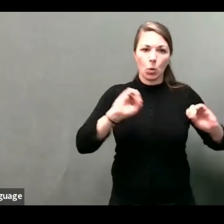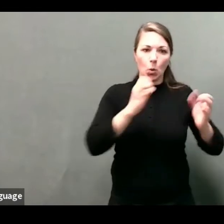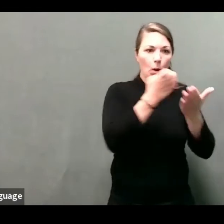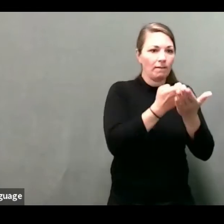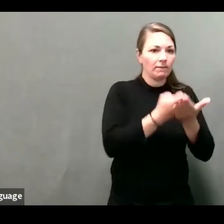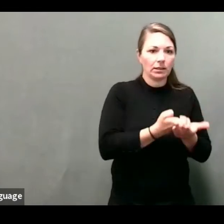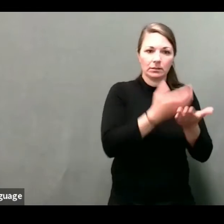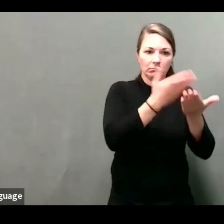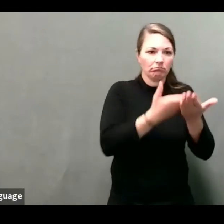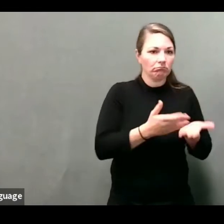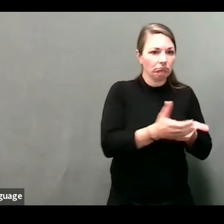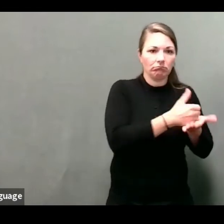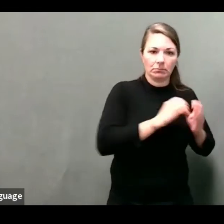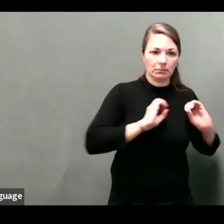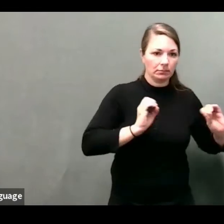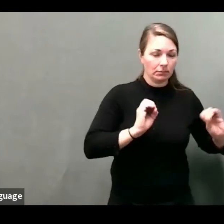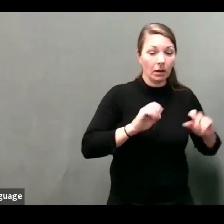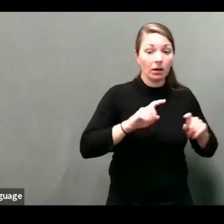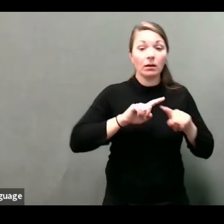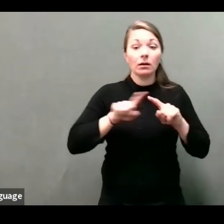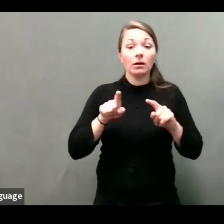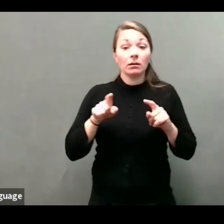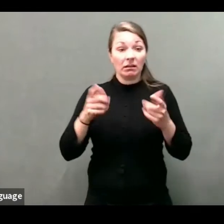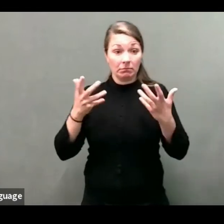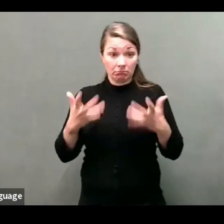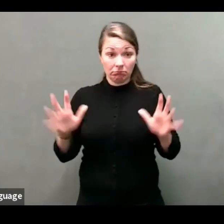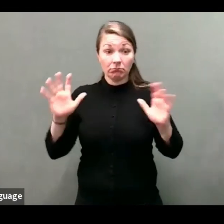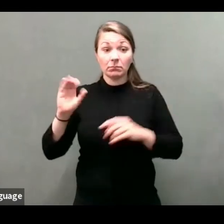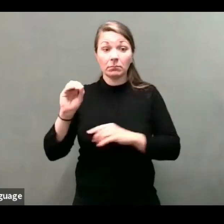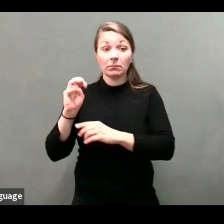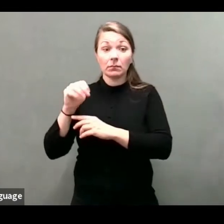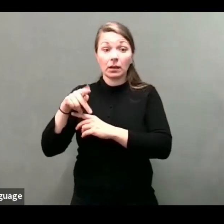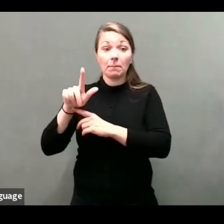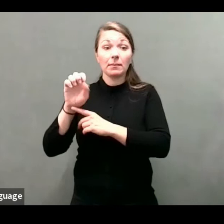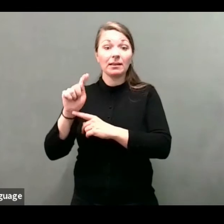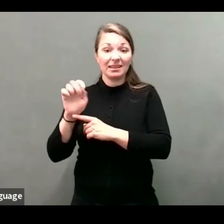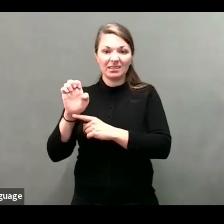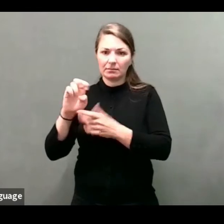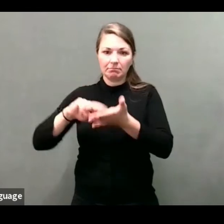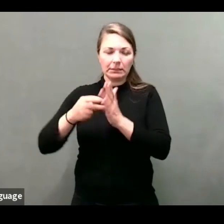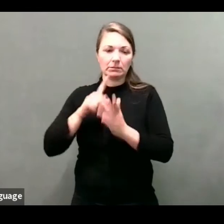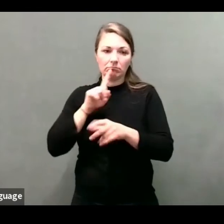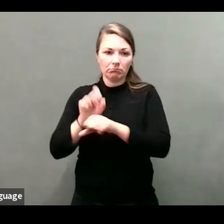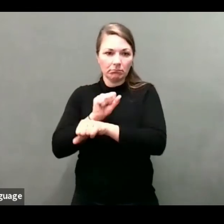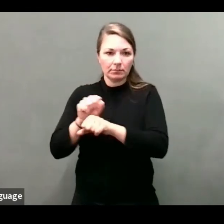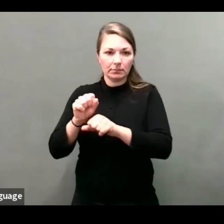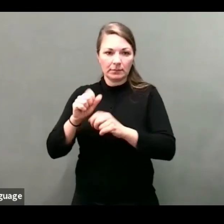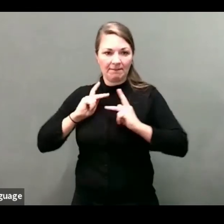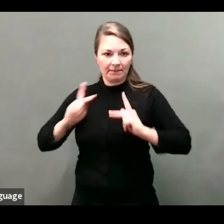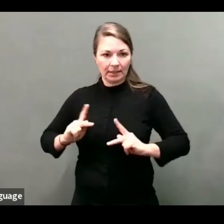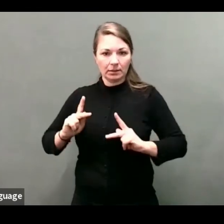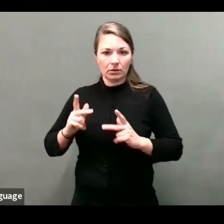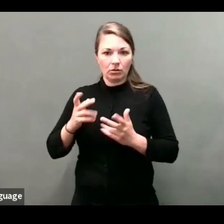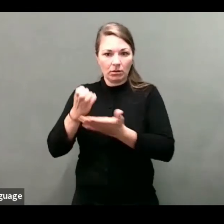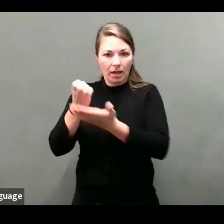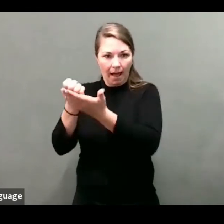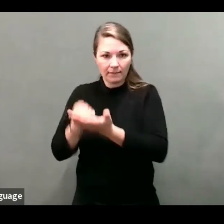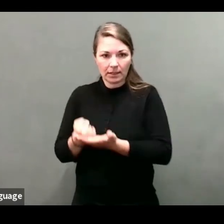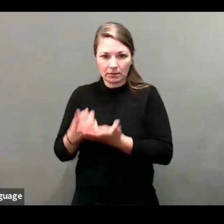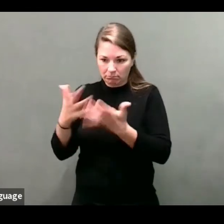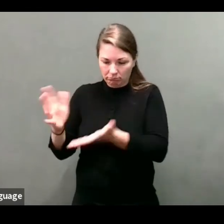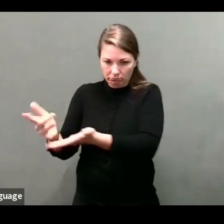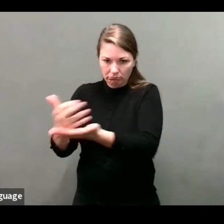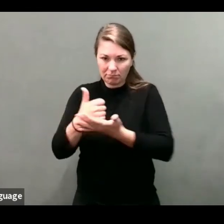exam tends to mean that some sort of physical evidence was collected. There are a whole variety of types